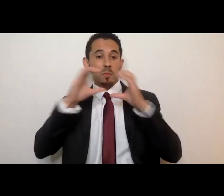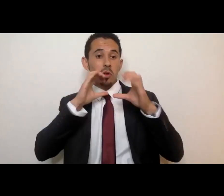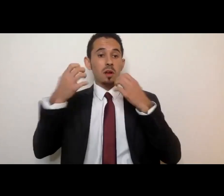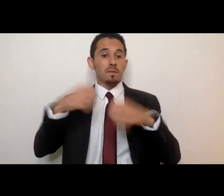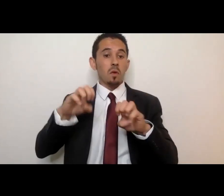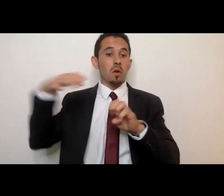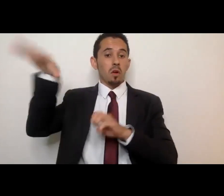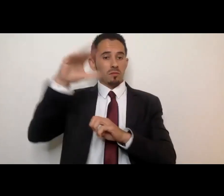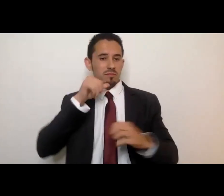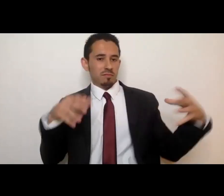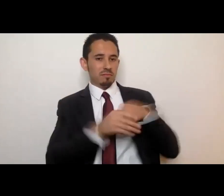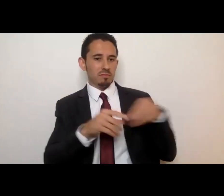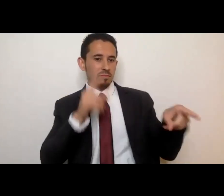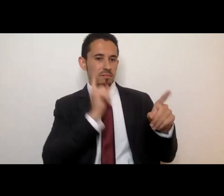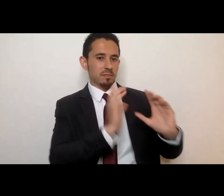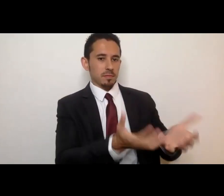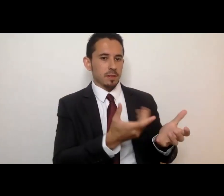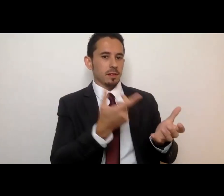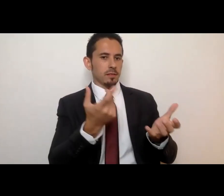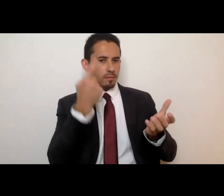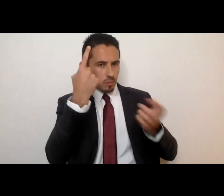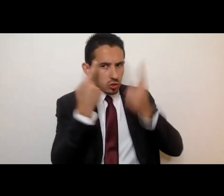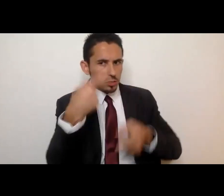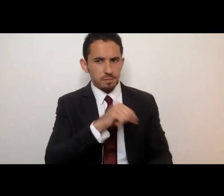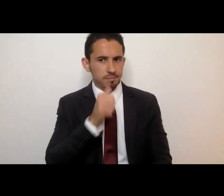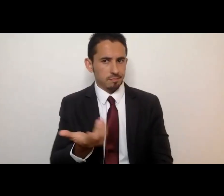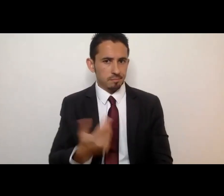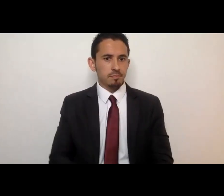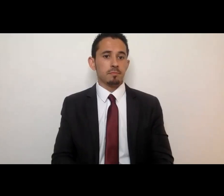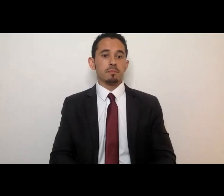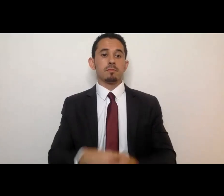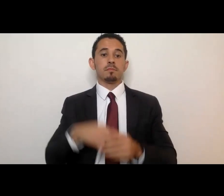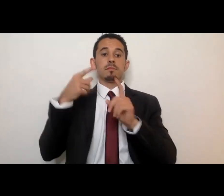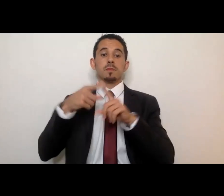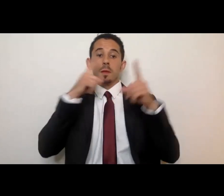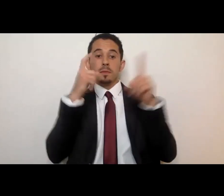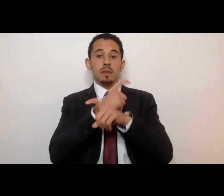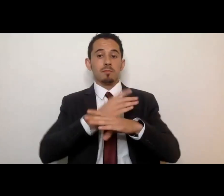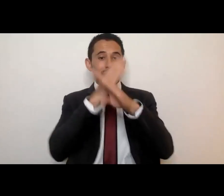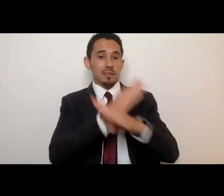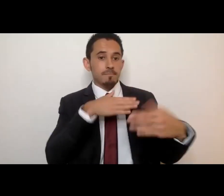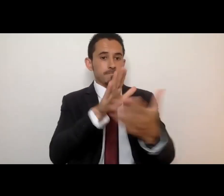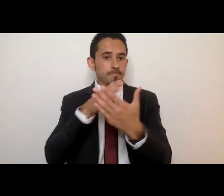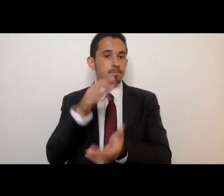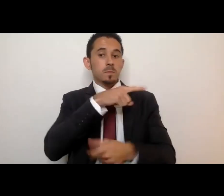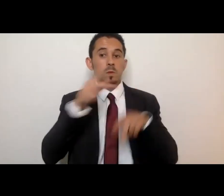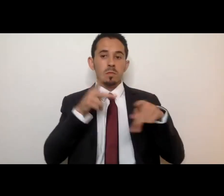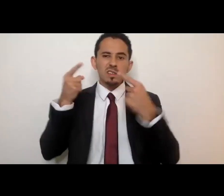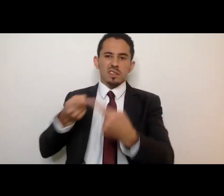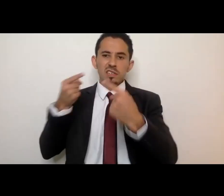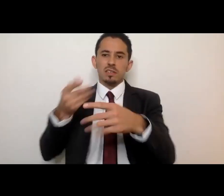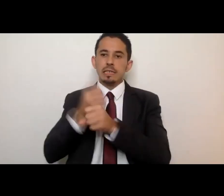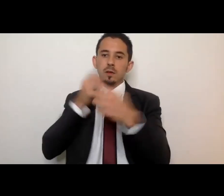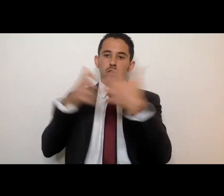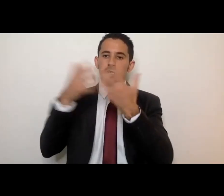we see that deaf people are not included in public health efforts, and they're not considered. There's